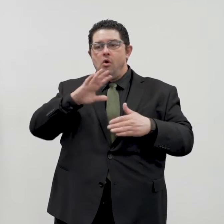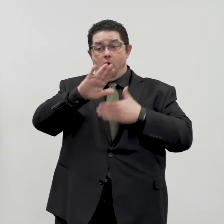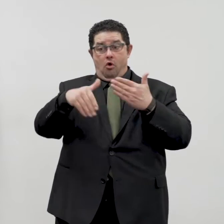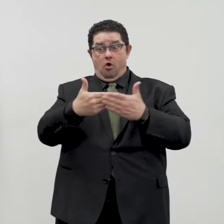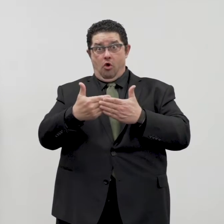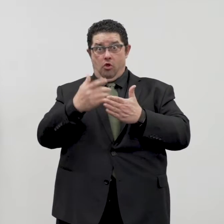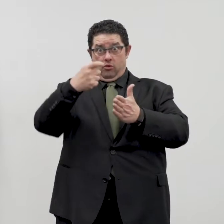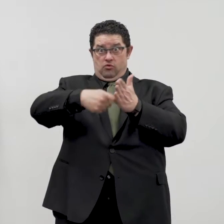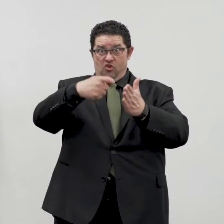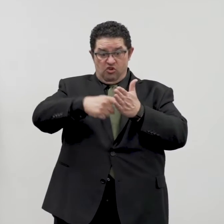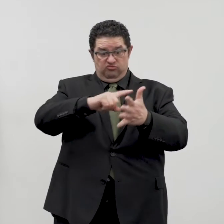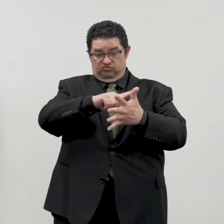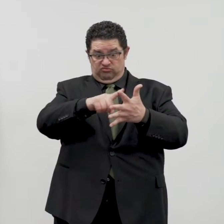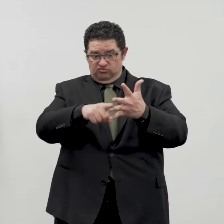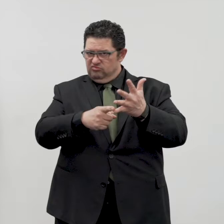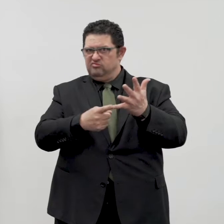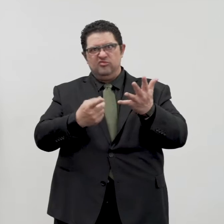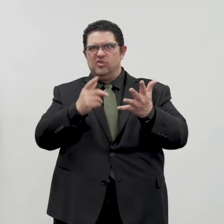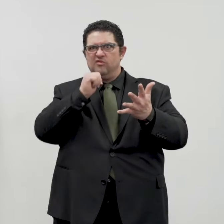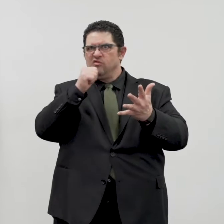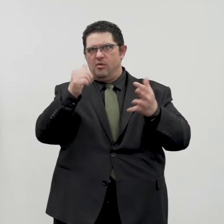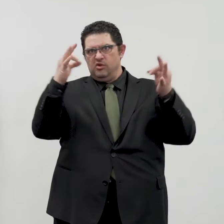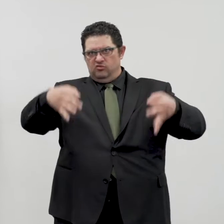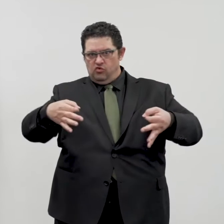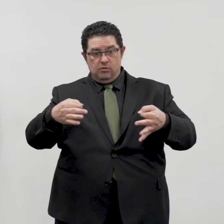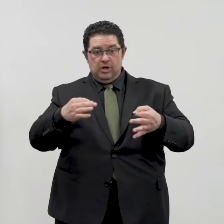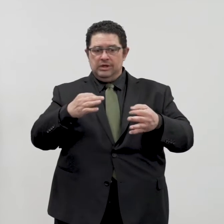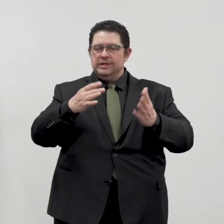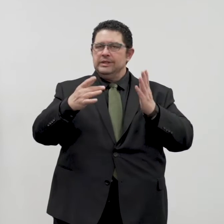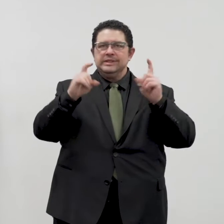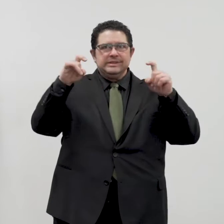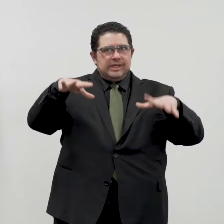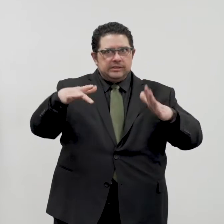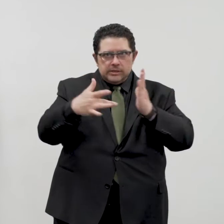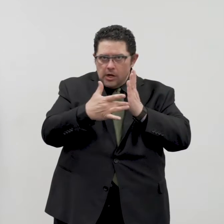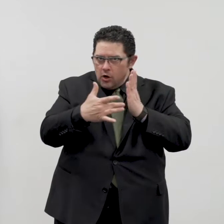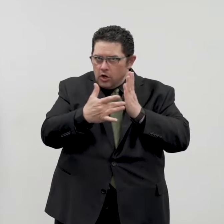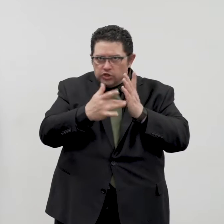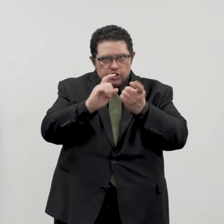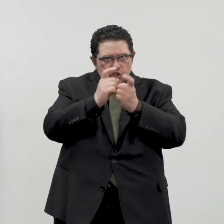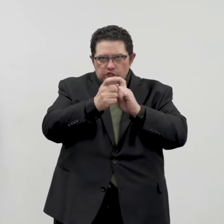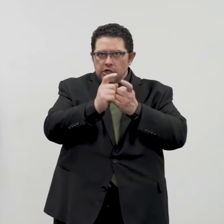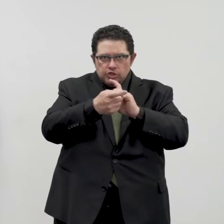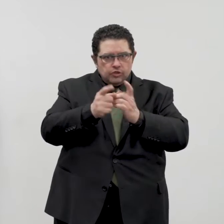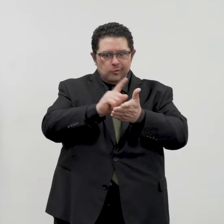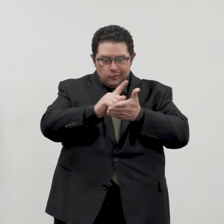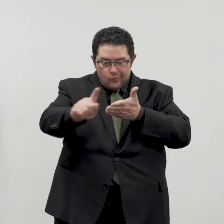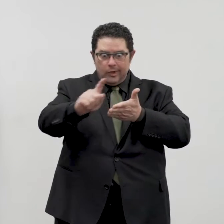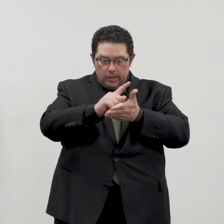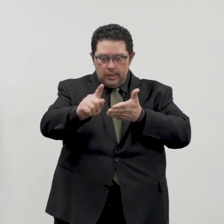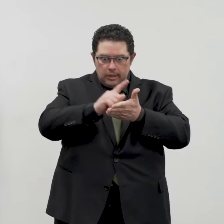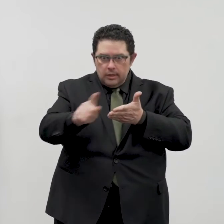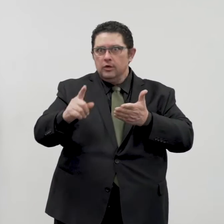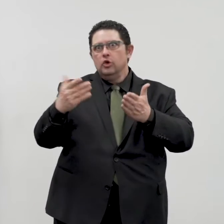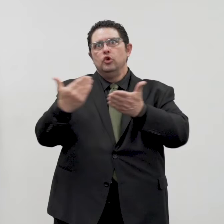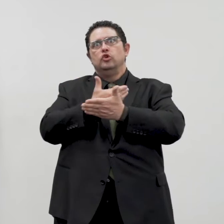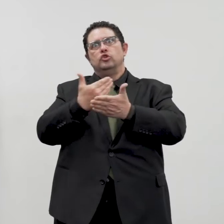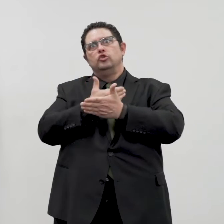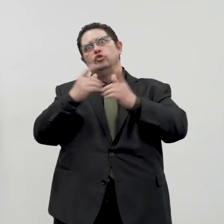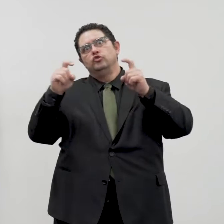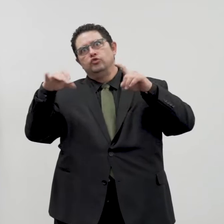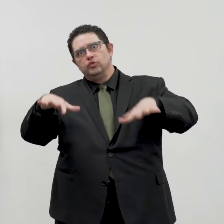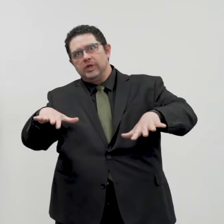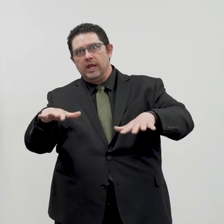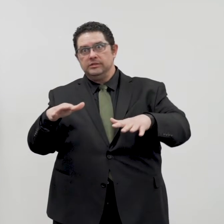been completely identified. The testing technology changes almost on a weekly basis. There's new tests coming online that are